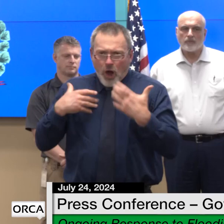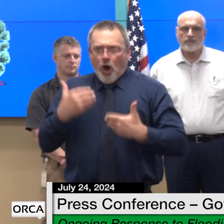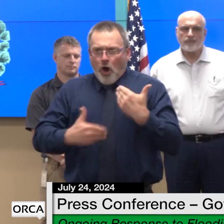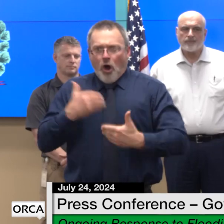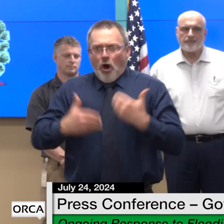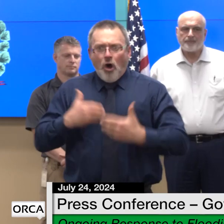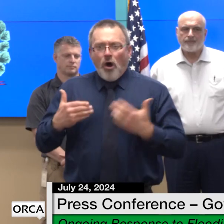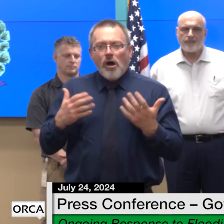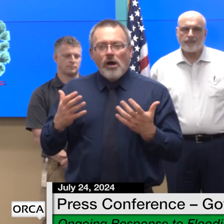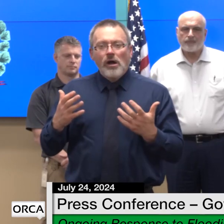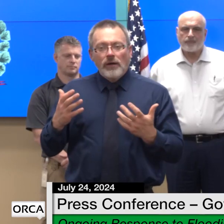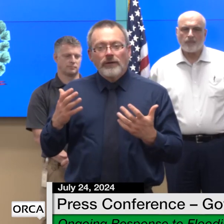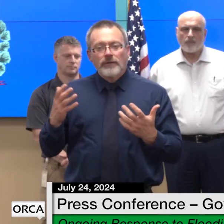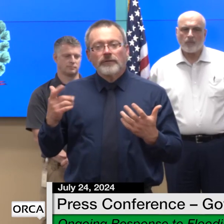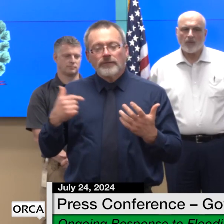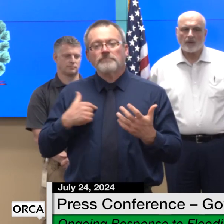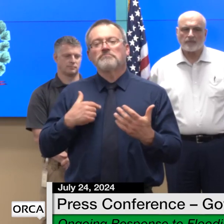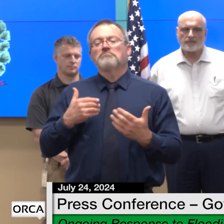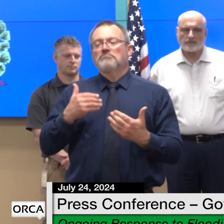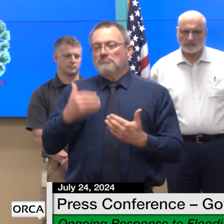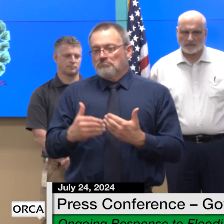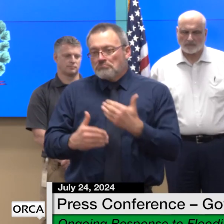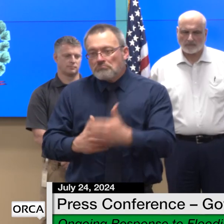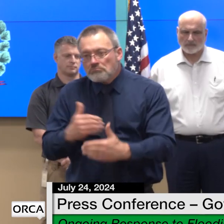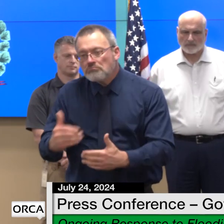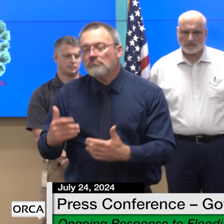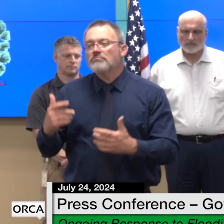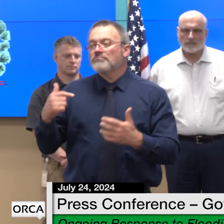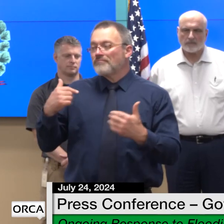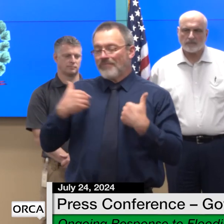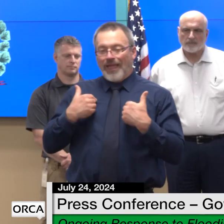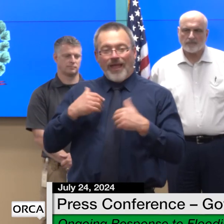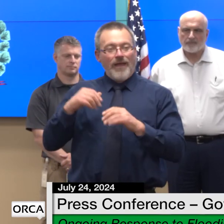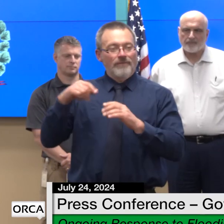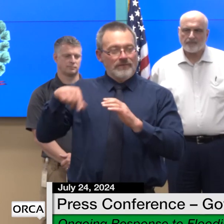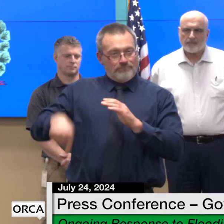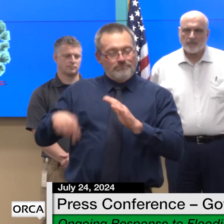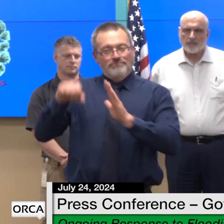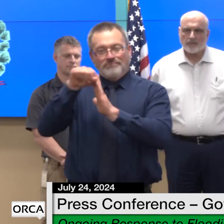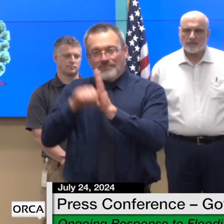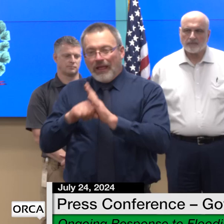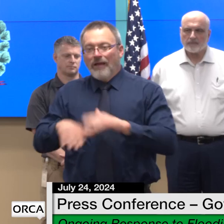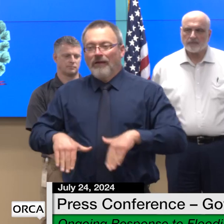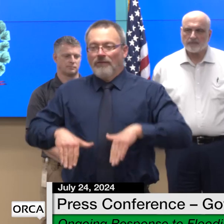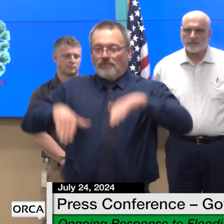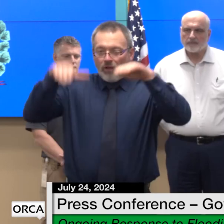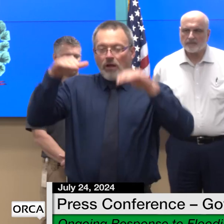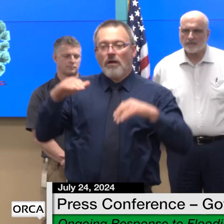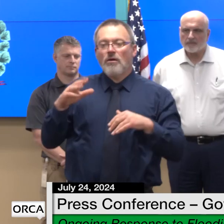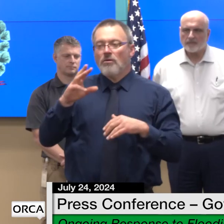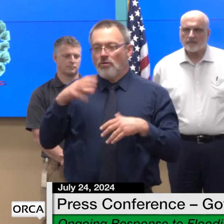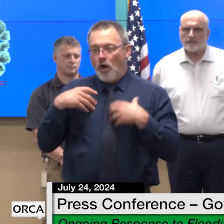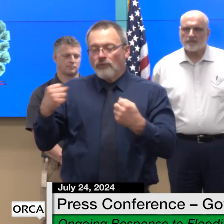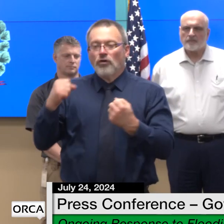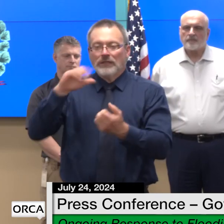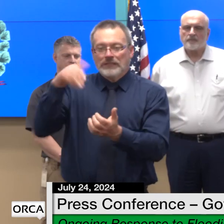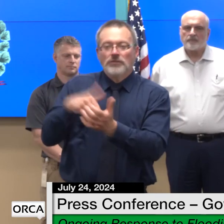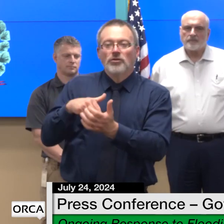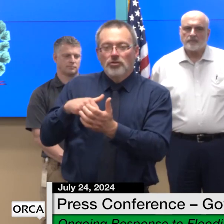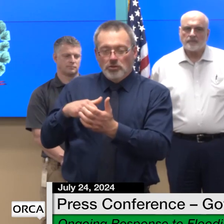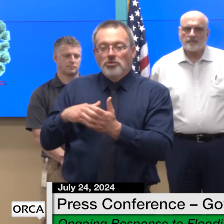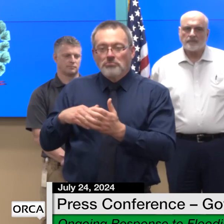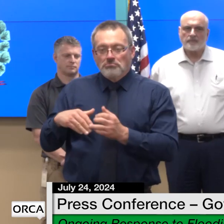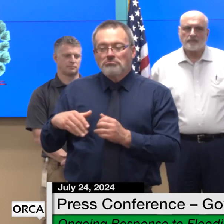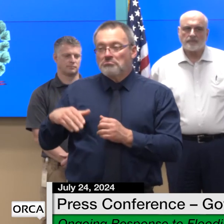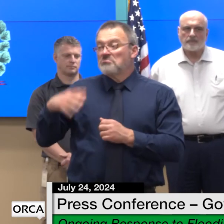forward with state flood recovery centers, which start opening today and will be a single location for residents to go for